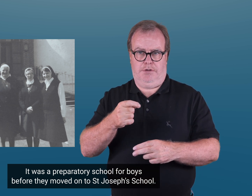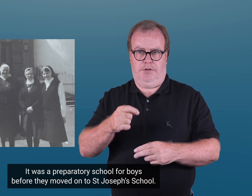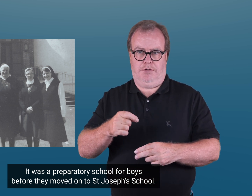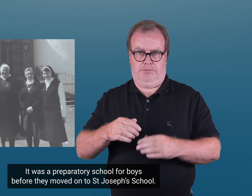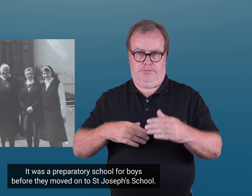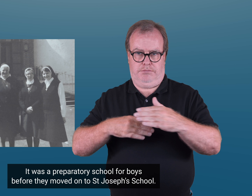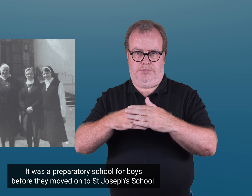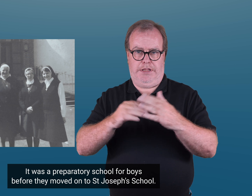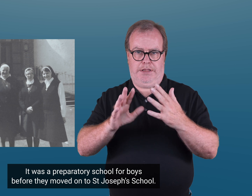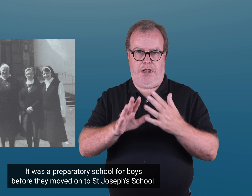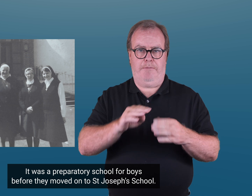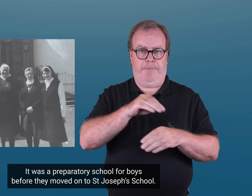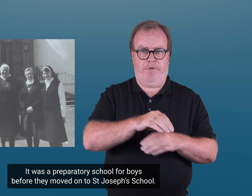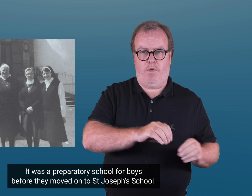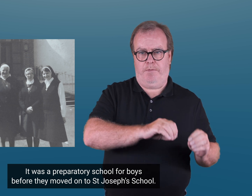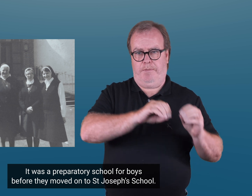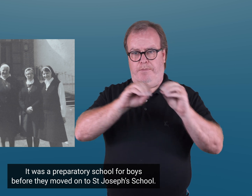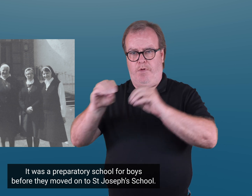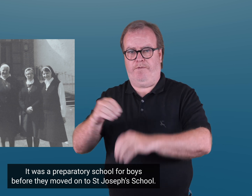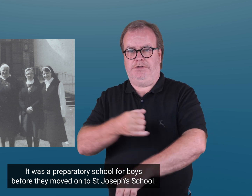before they moved on to St. Joseph's School.